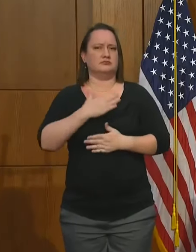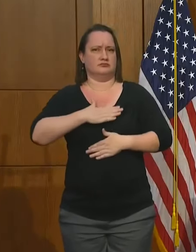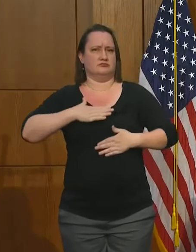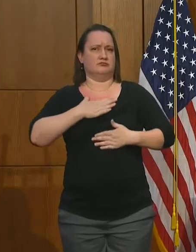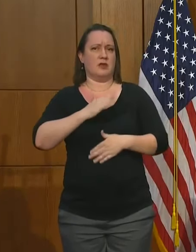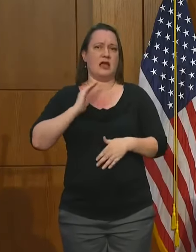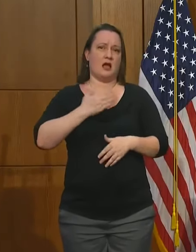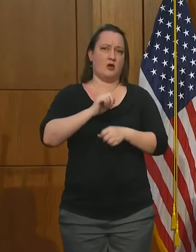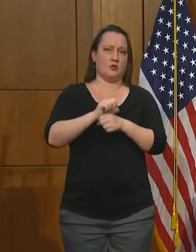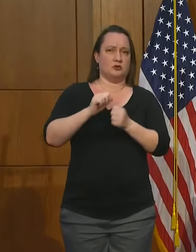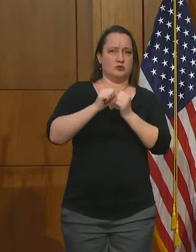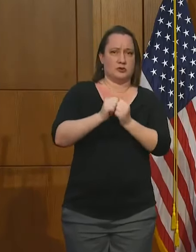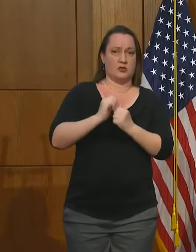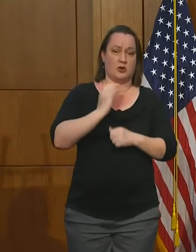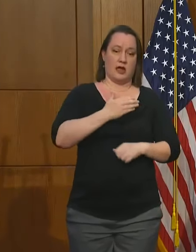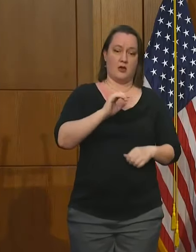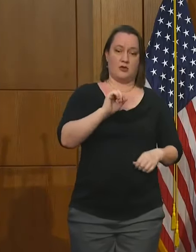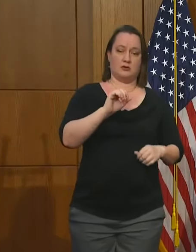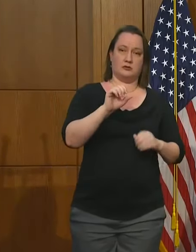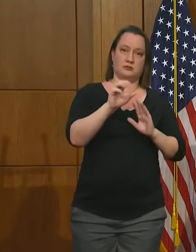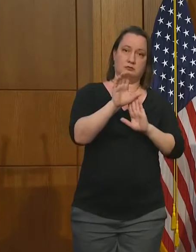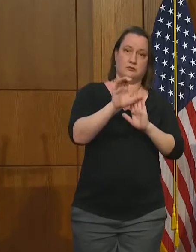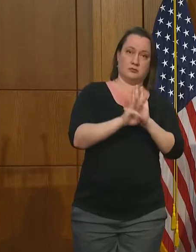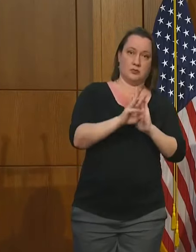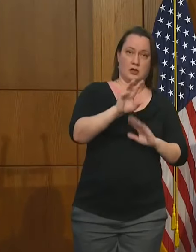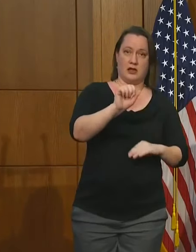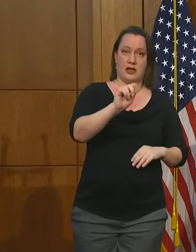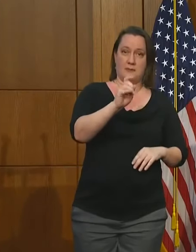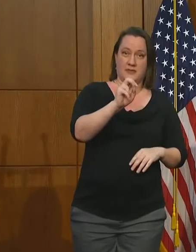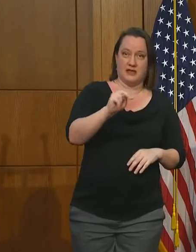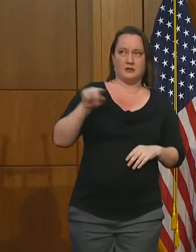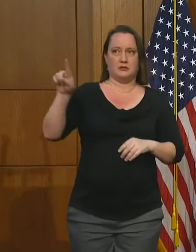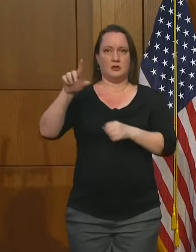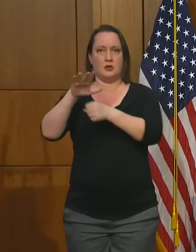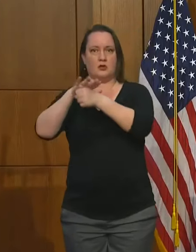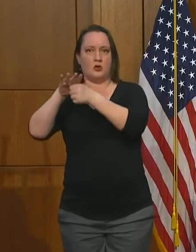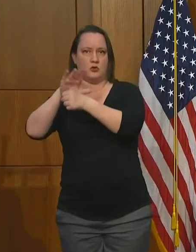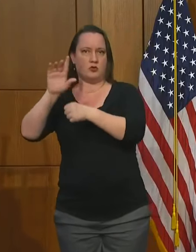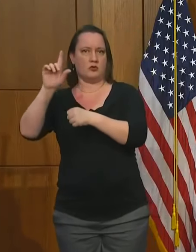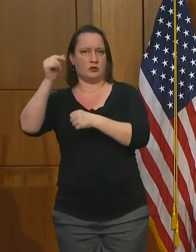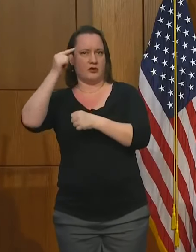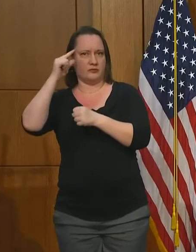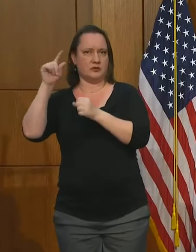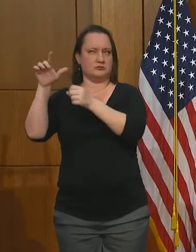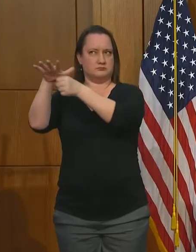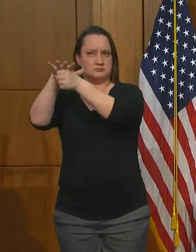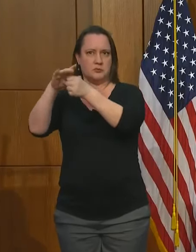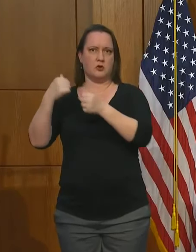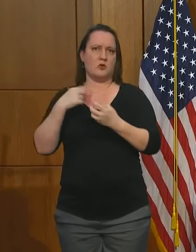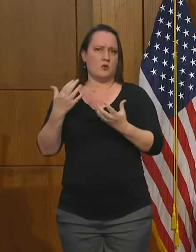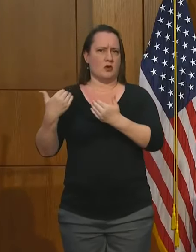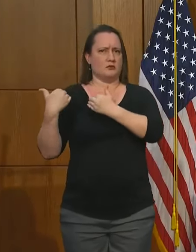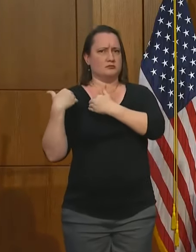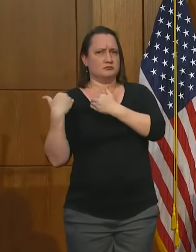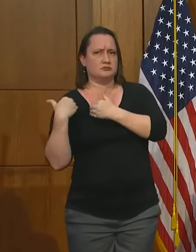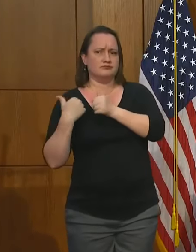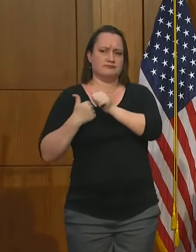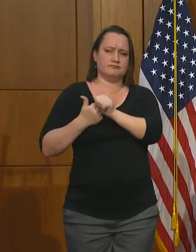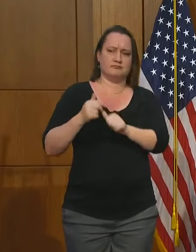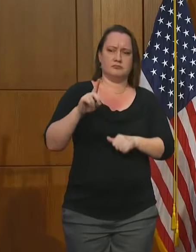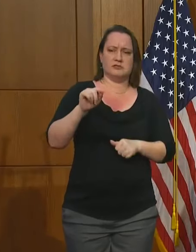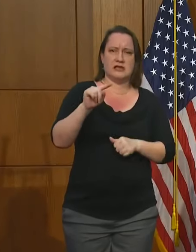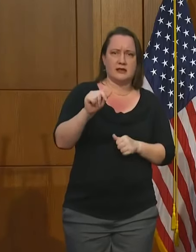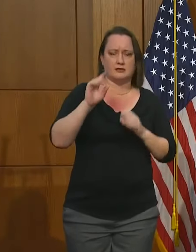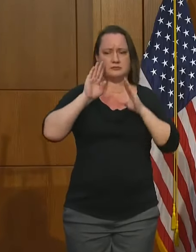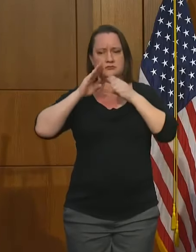these local governments. We all want a responsible, data-driven, health-focused approach. Northern